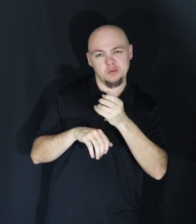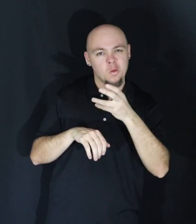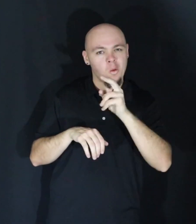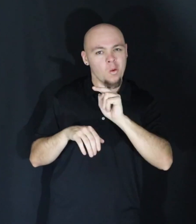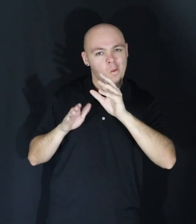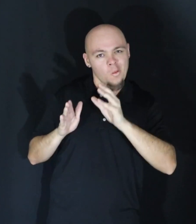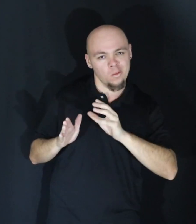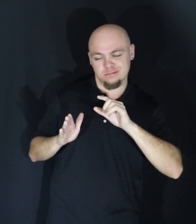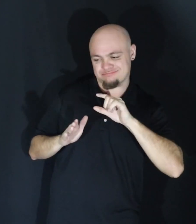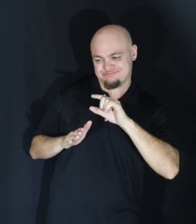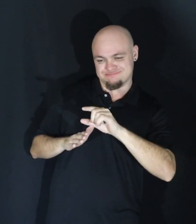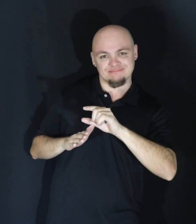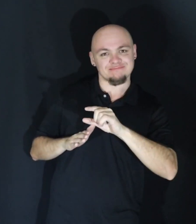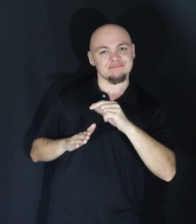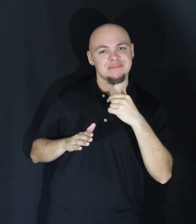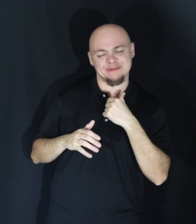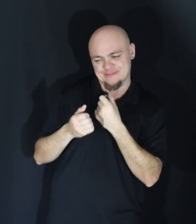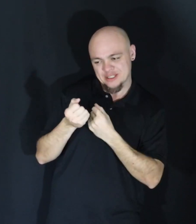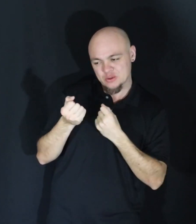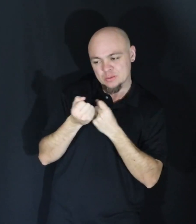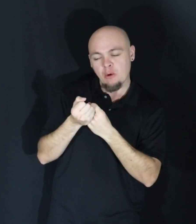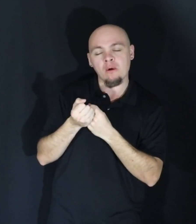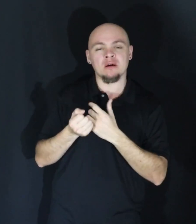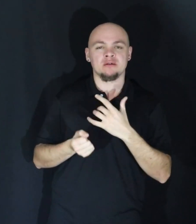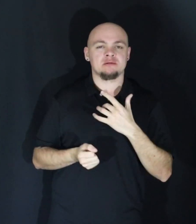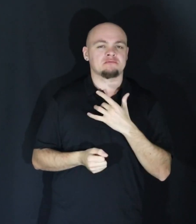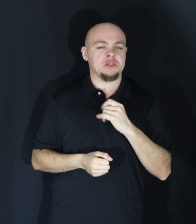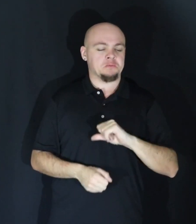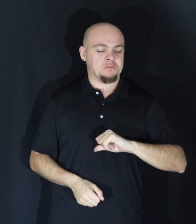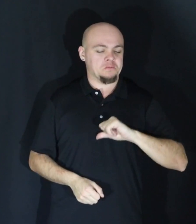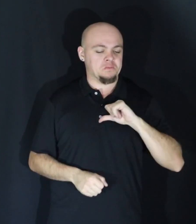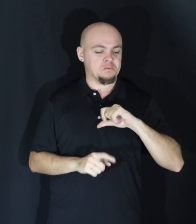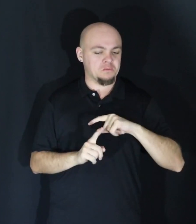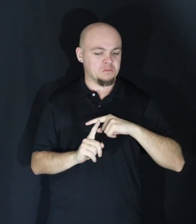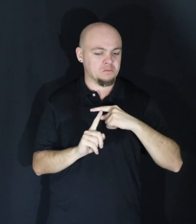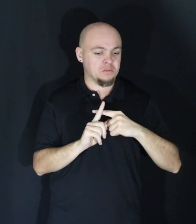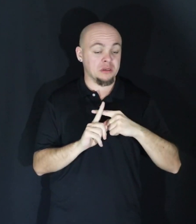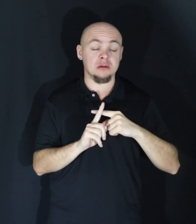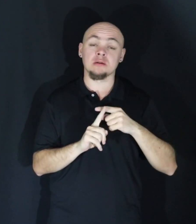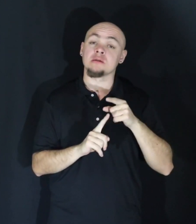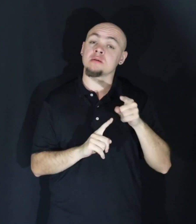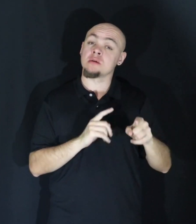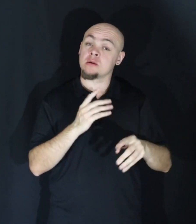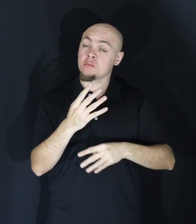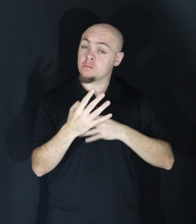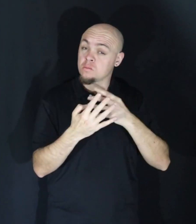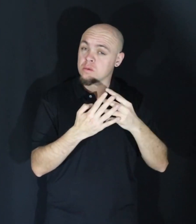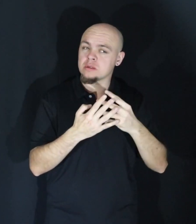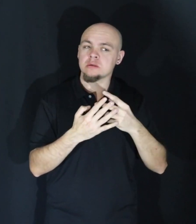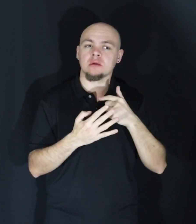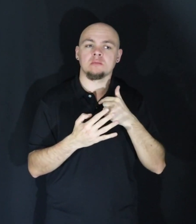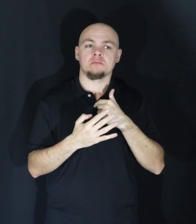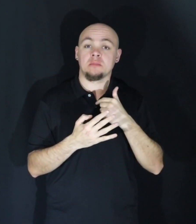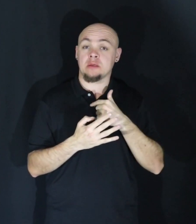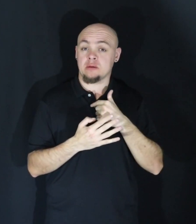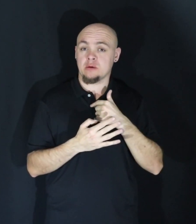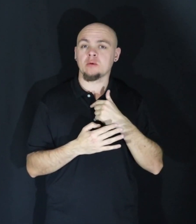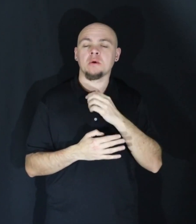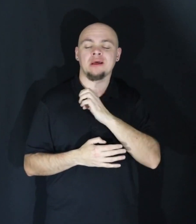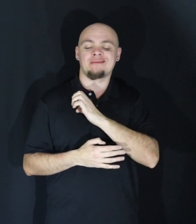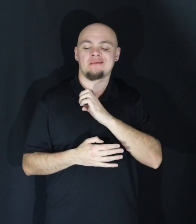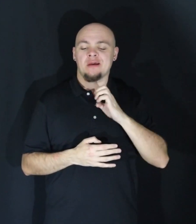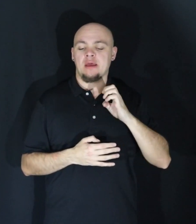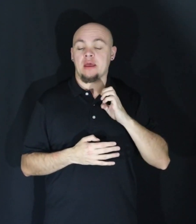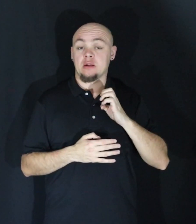gave me a great sense of pride in a positive way. While incarcerated, I've served as an elder mentor